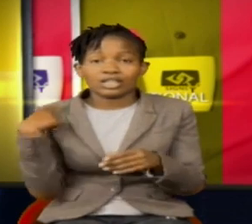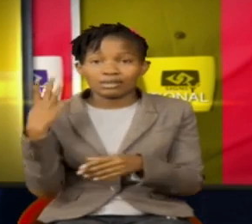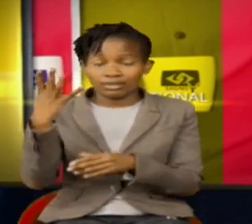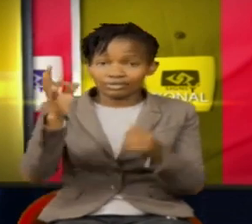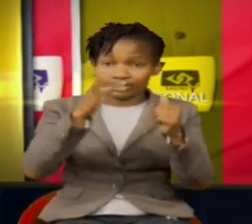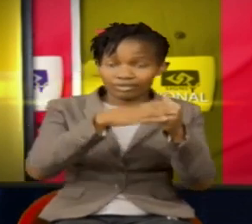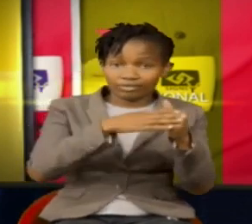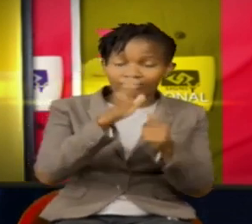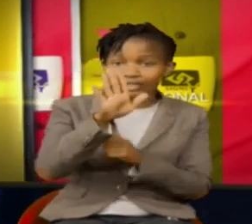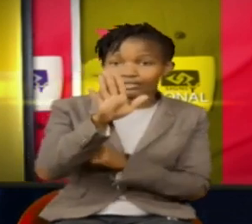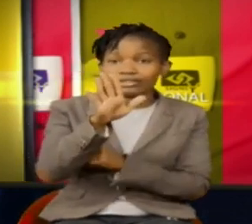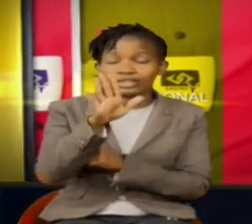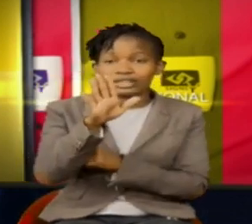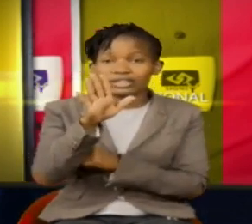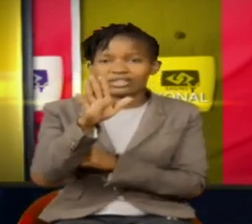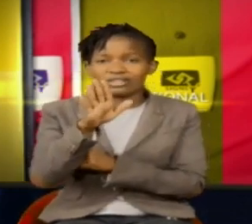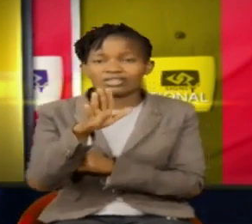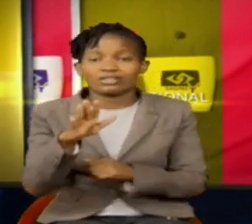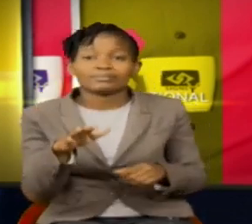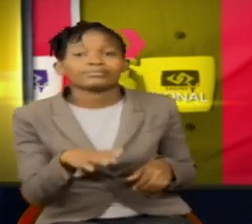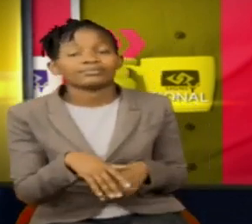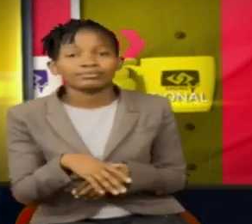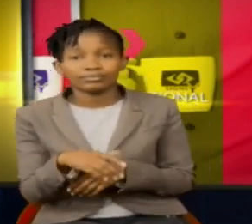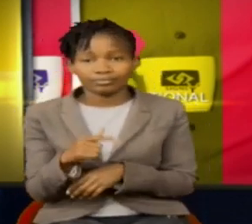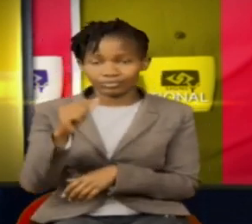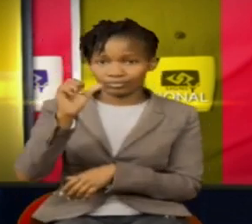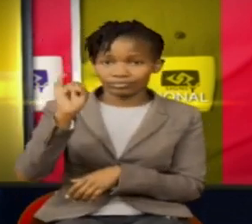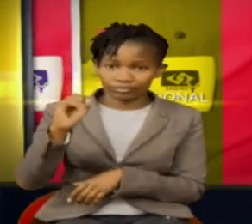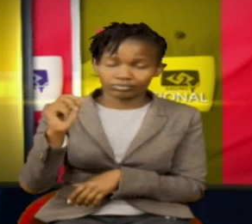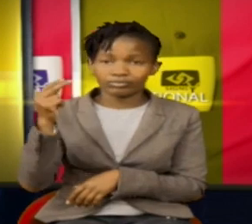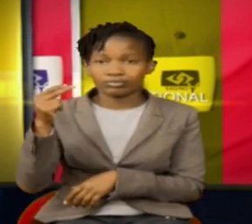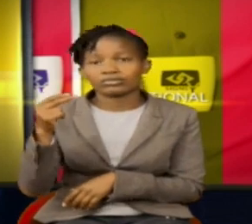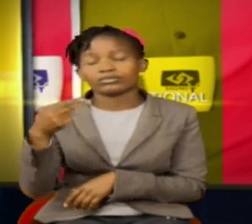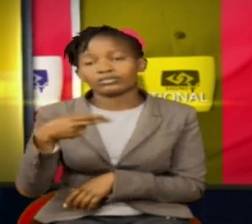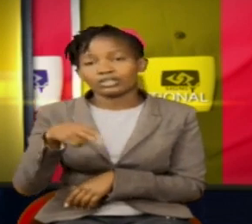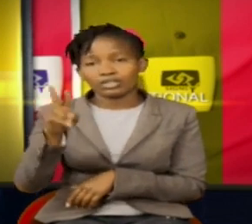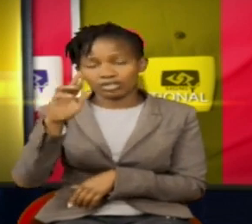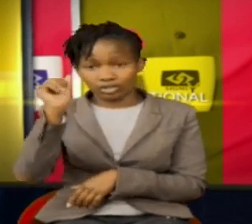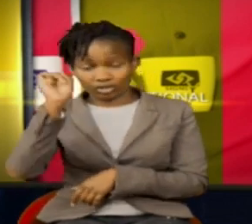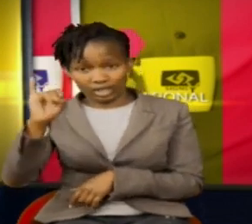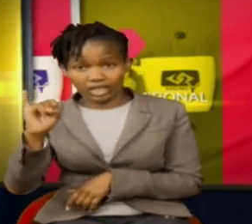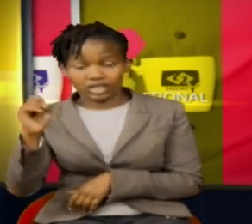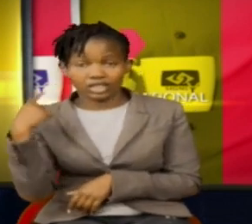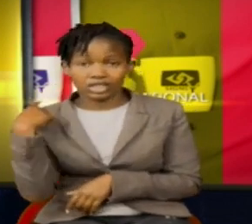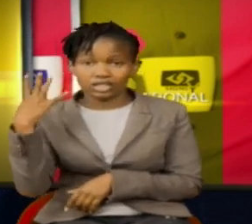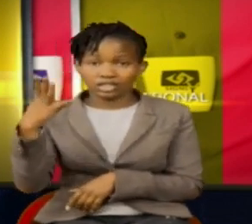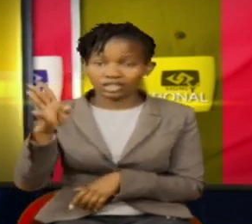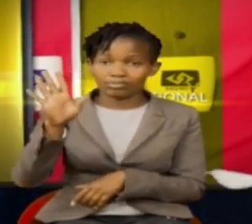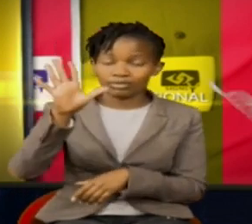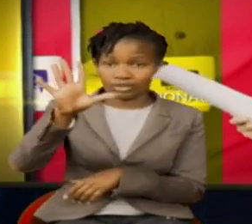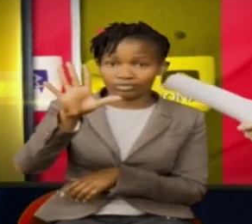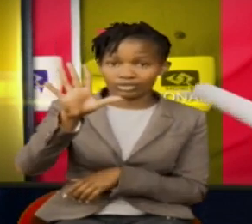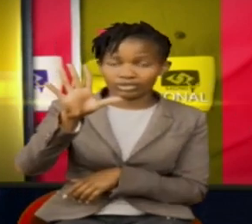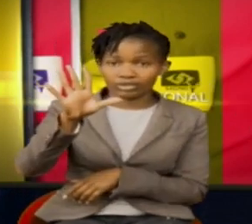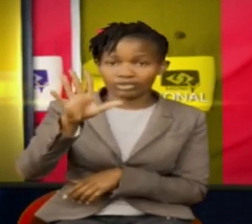everybody has been expecting us to say big venues in the city. No. Yes. To Nigeria, Mitani, Mashinani. Is it door to door